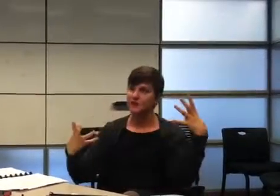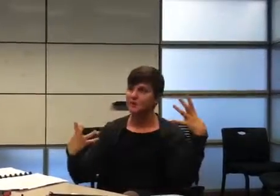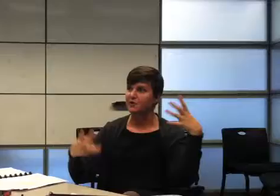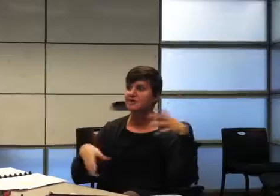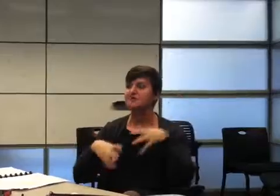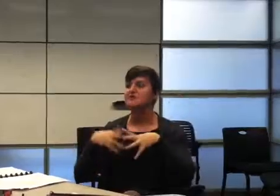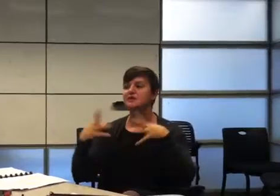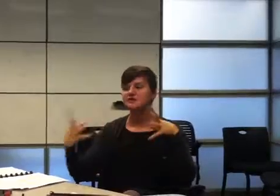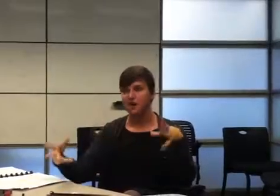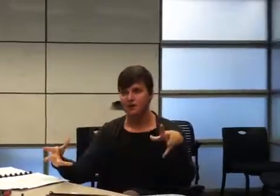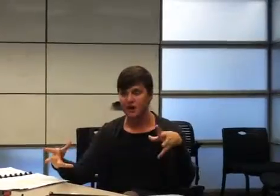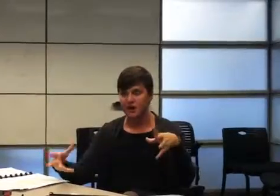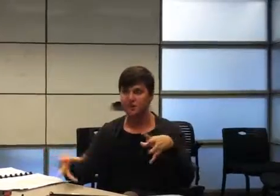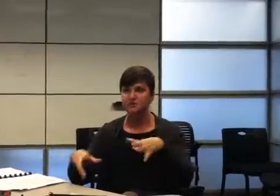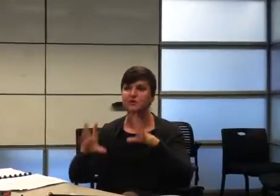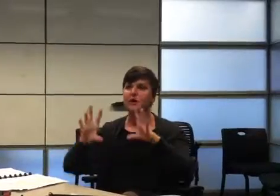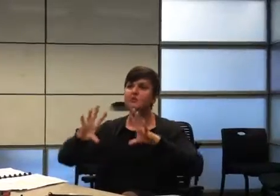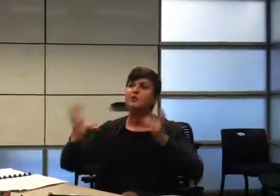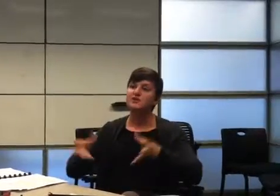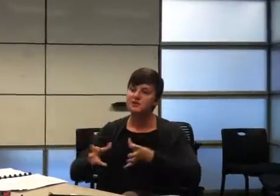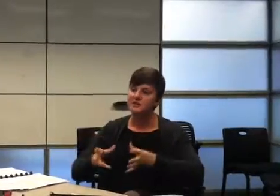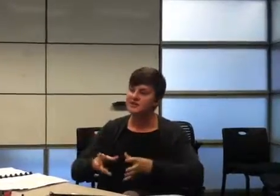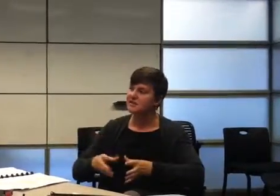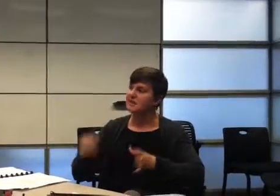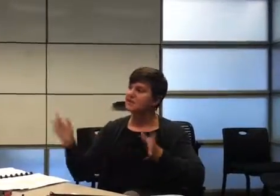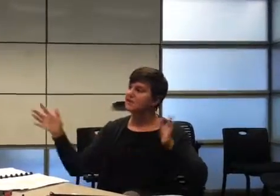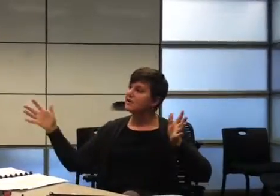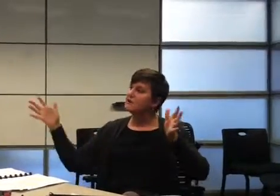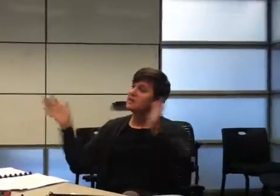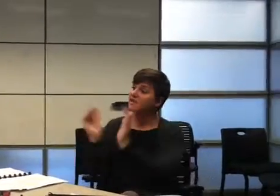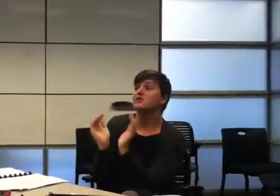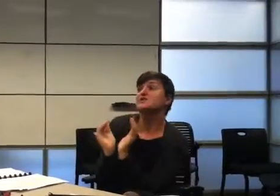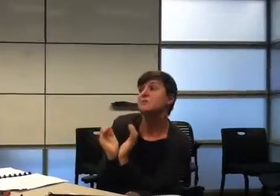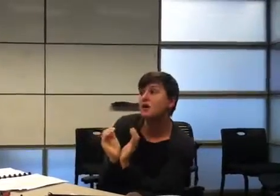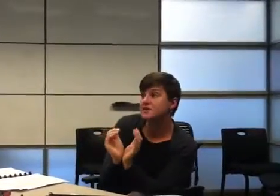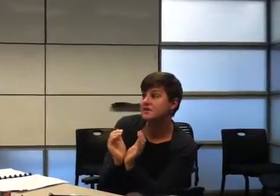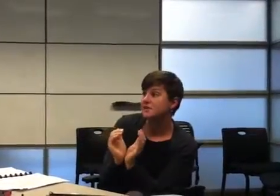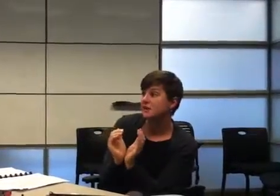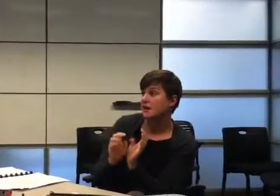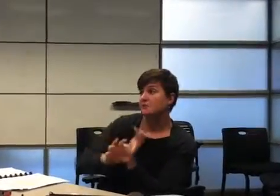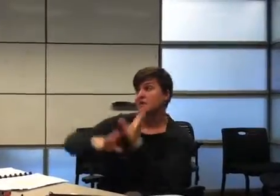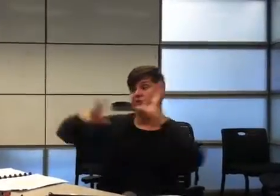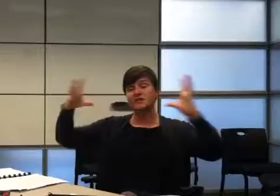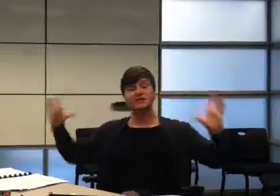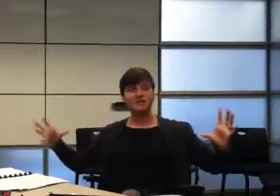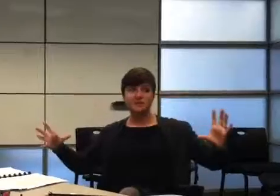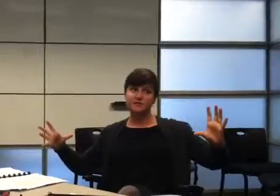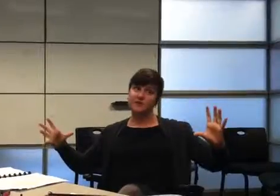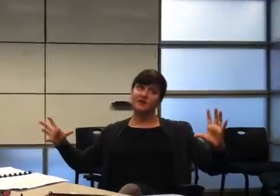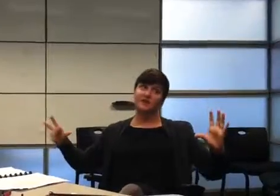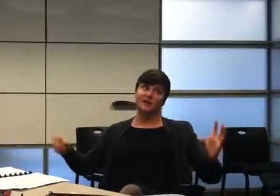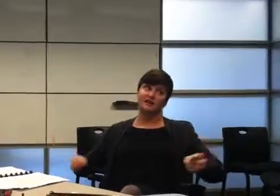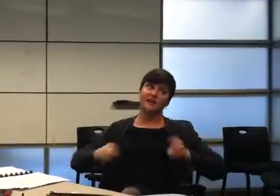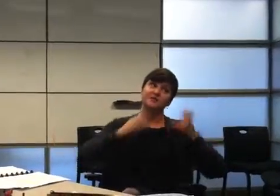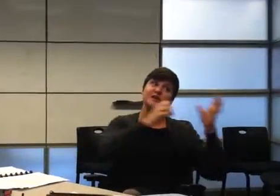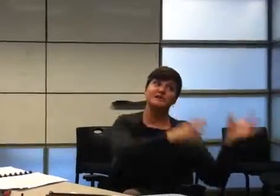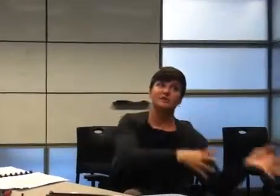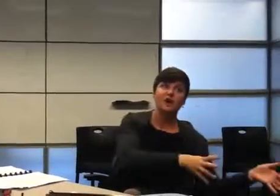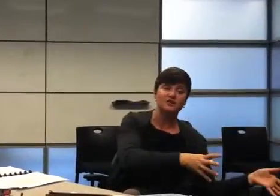about questions, we can talk about how you put those things together. Make a very small study guide, make a really extensive study guide. I'll have them make a long